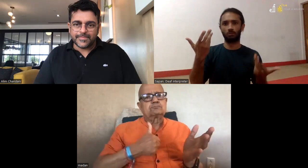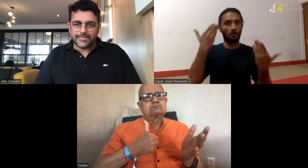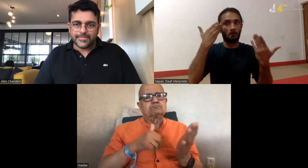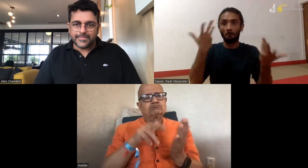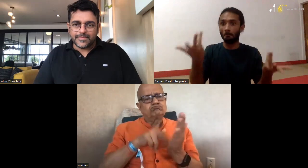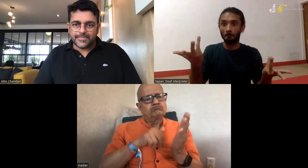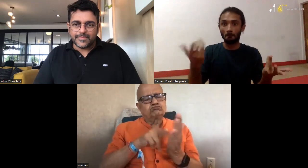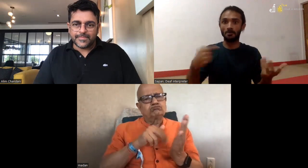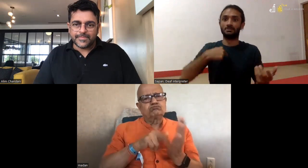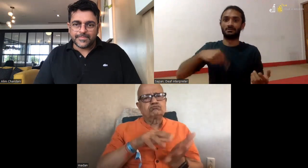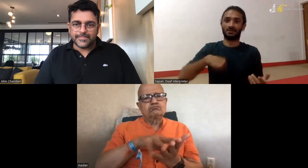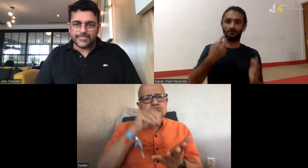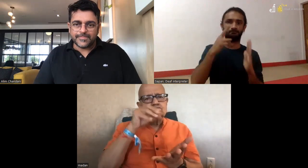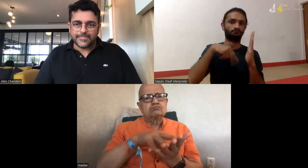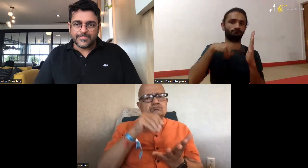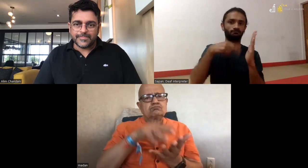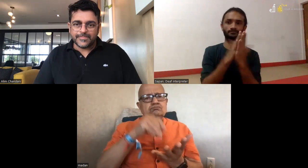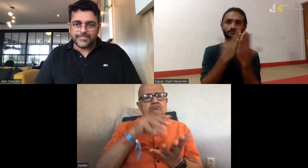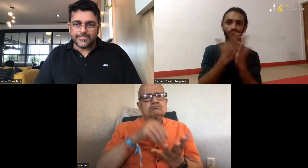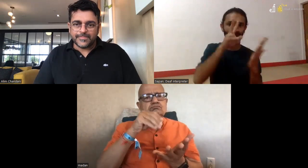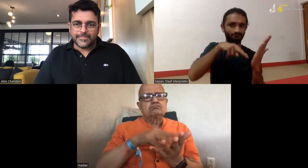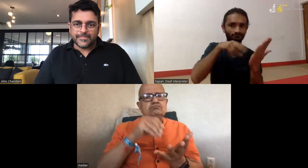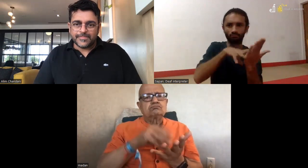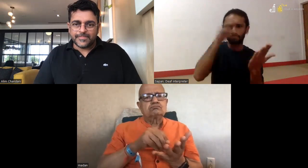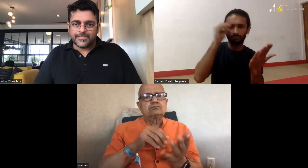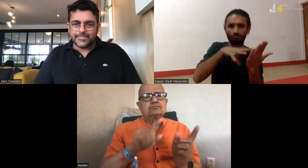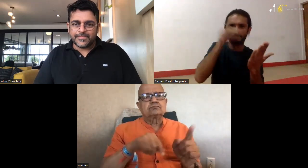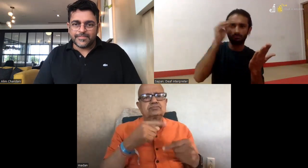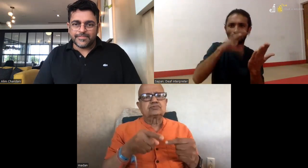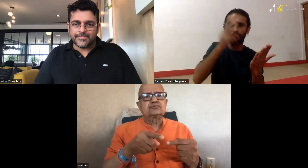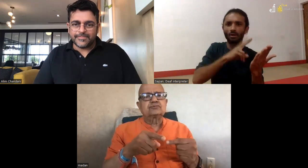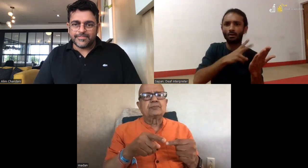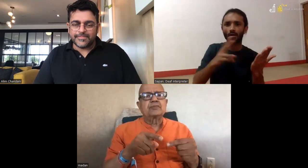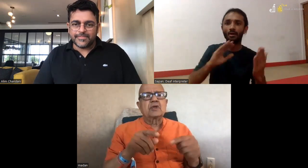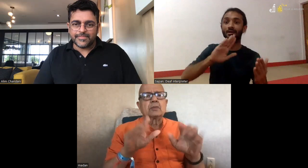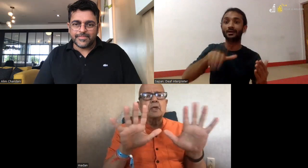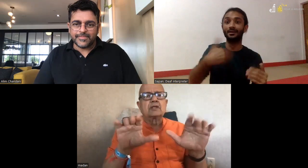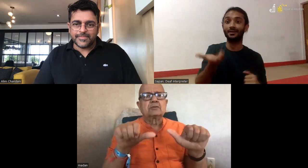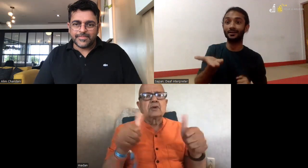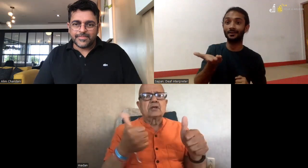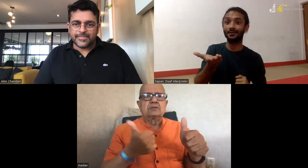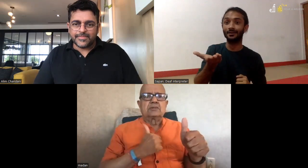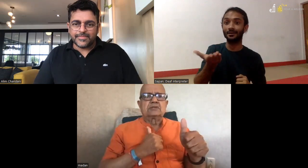field. And I didn't know what my life was going to hold at that time. I started reading books,